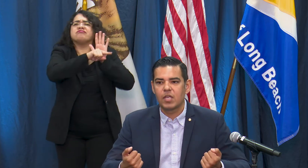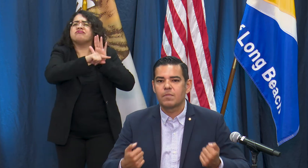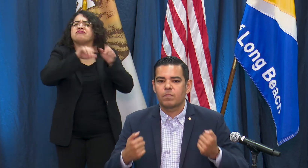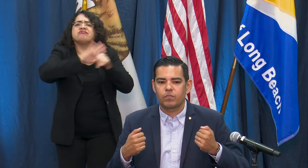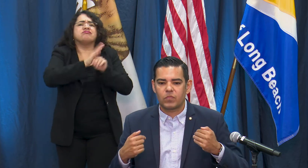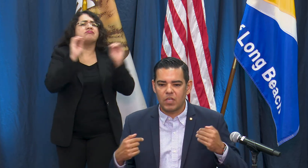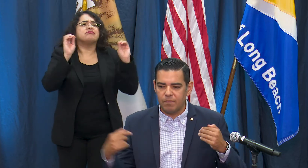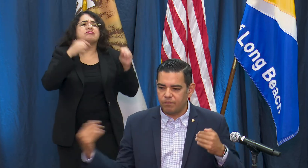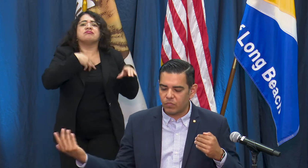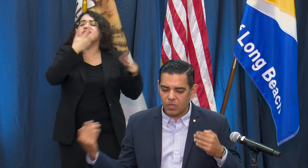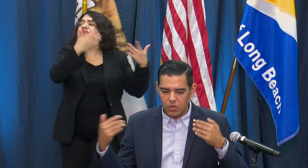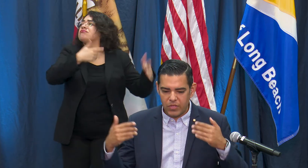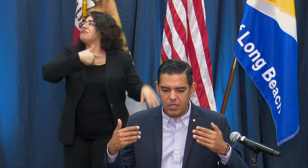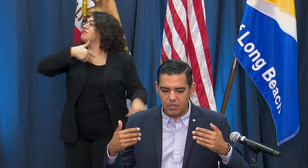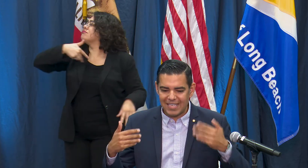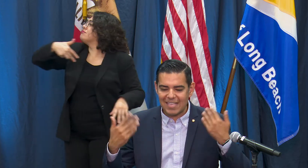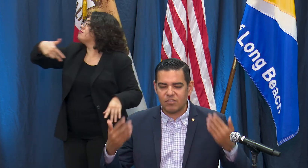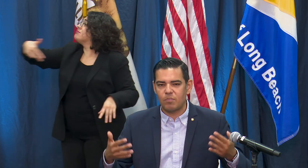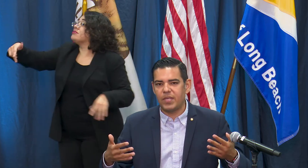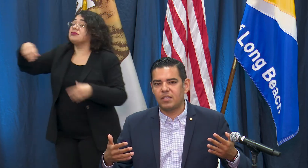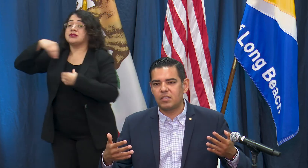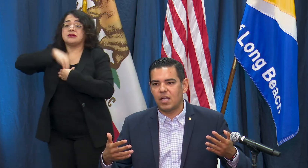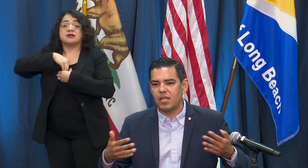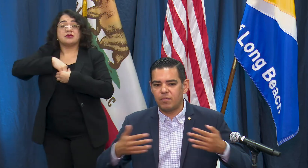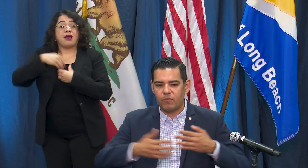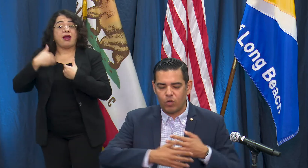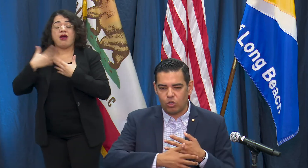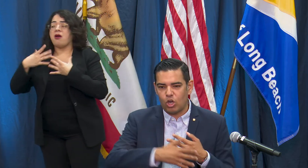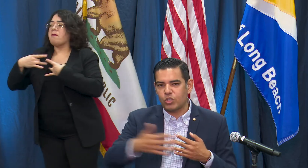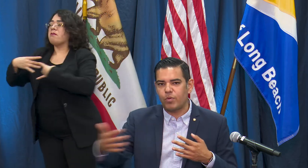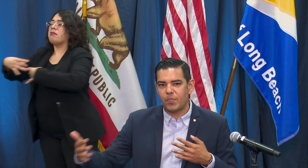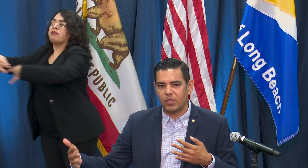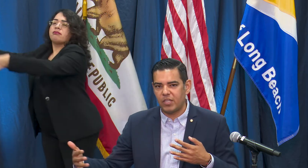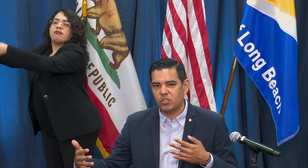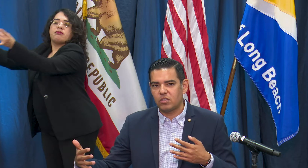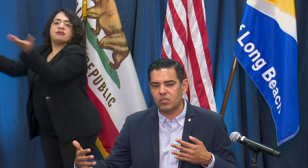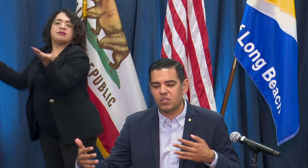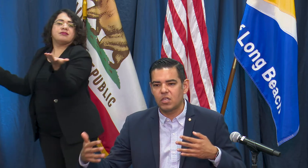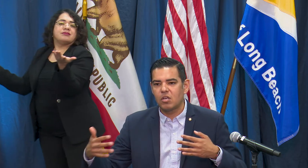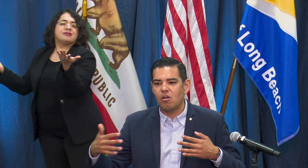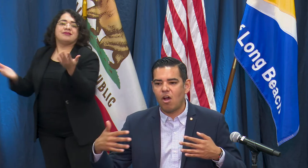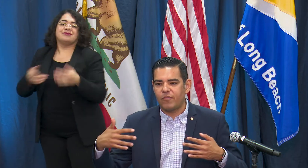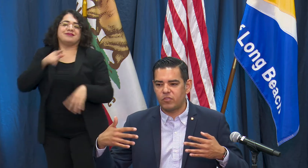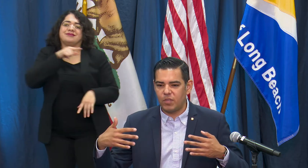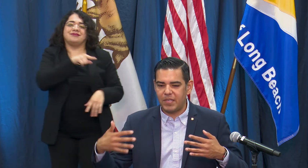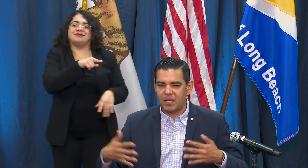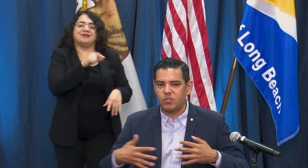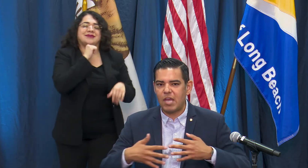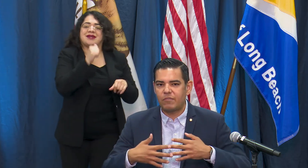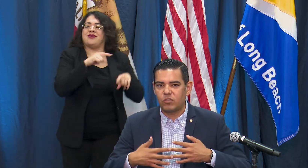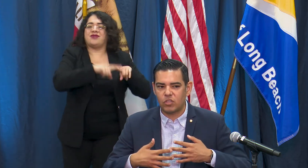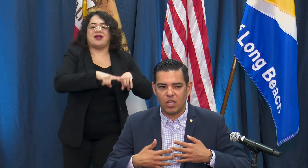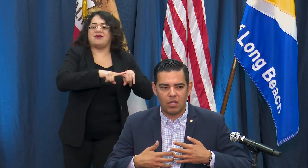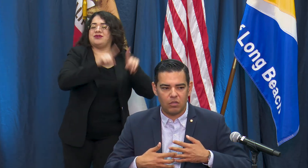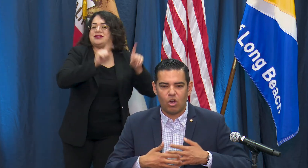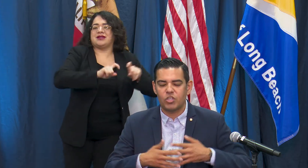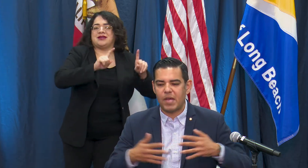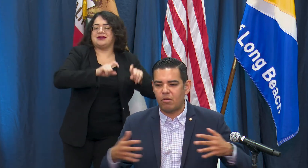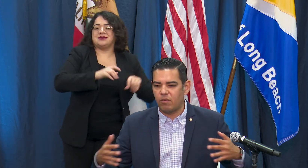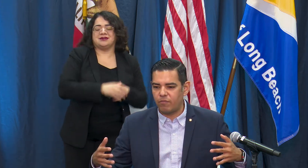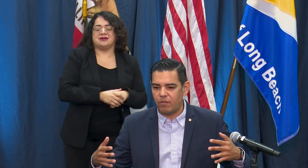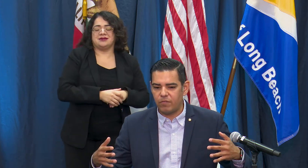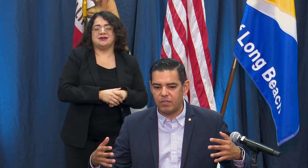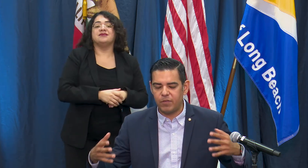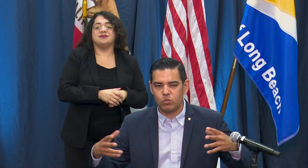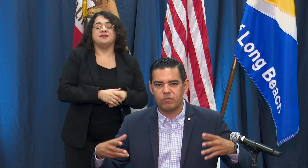of. The tests that are being done for the larger populations, obviously, because you have such a large